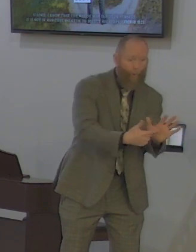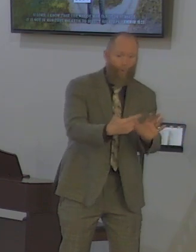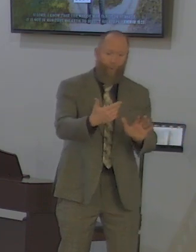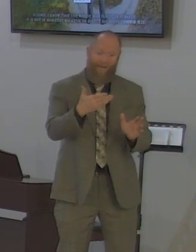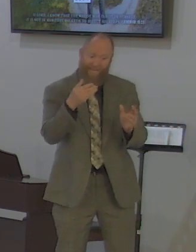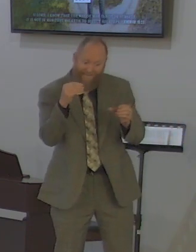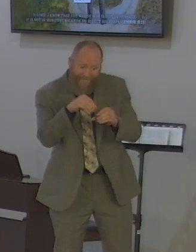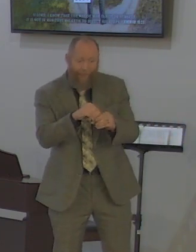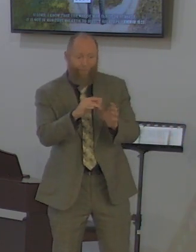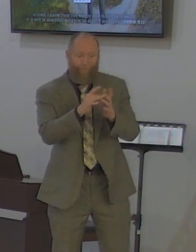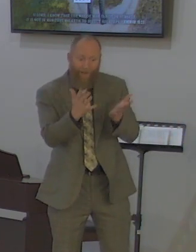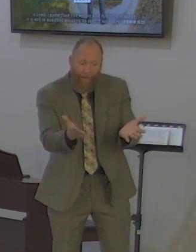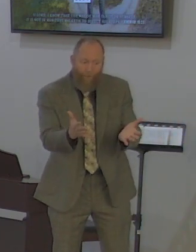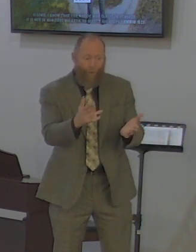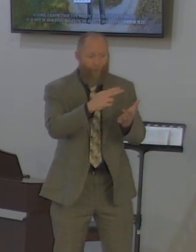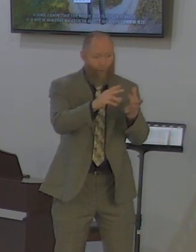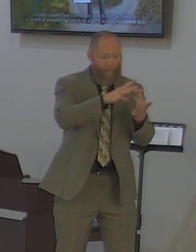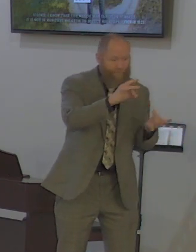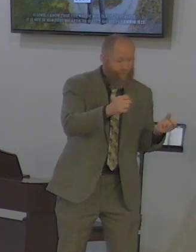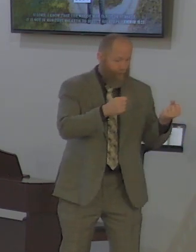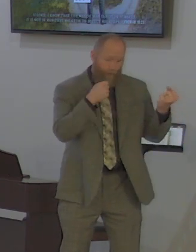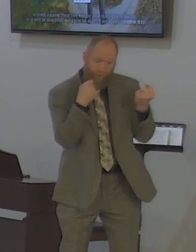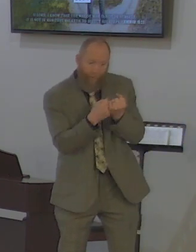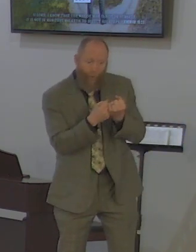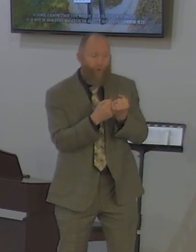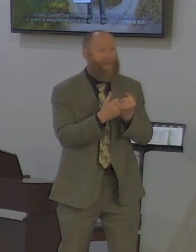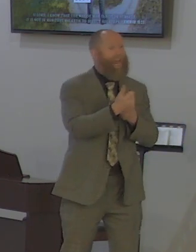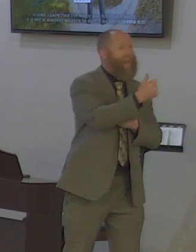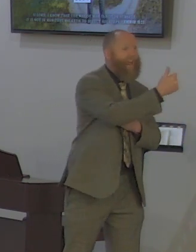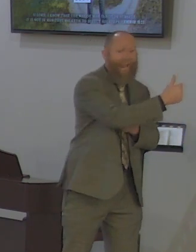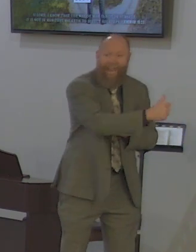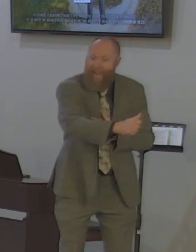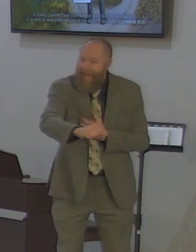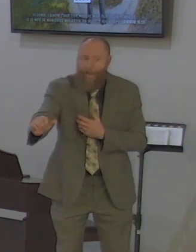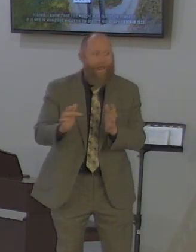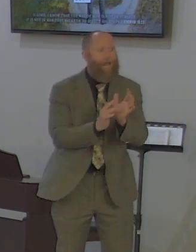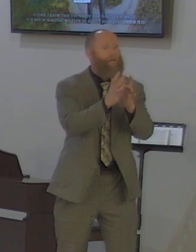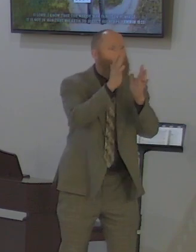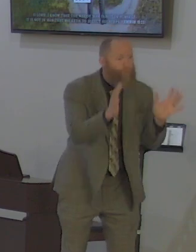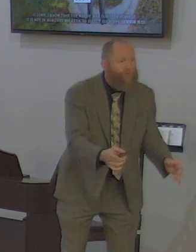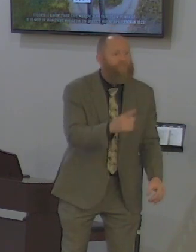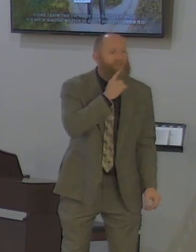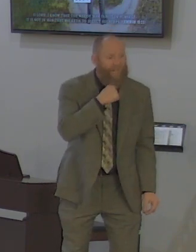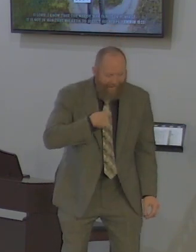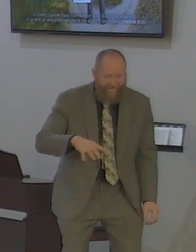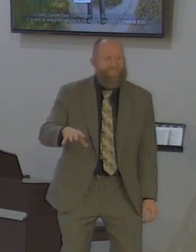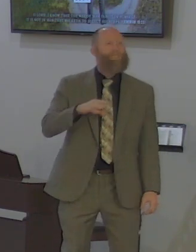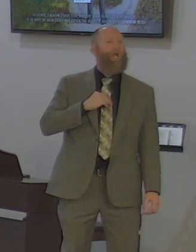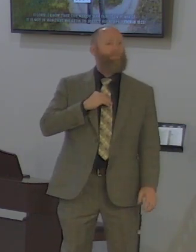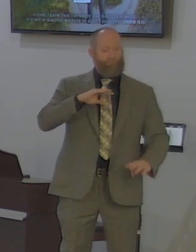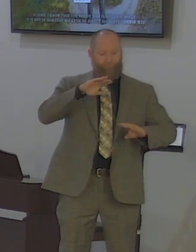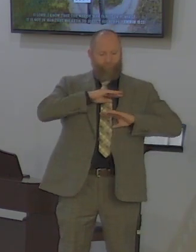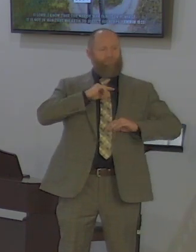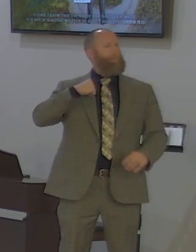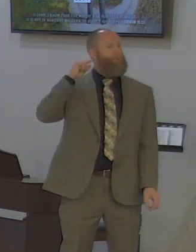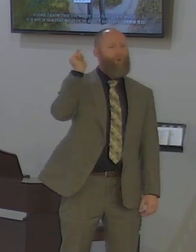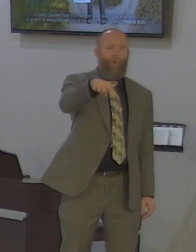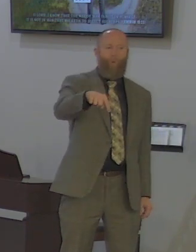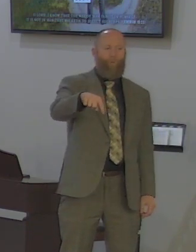his Spirit, a contentment Christian, a normal Christian says, that's exactly what I'm going to do and that's exactly what I